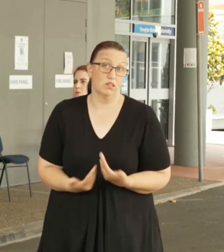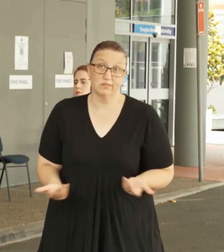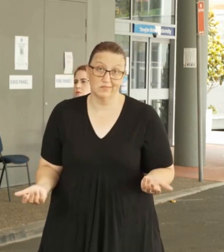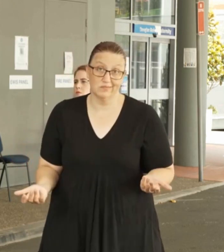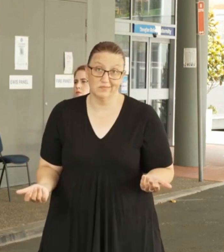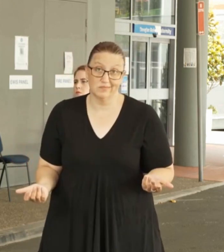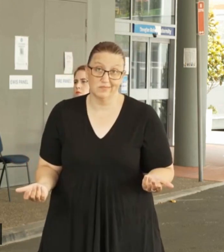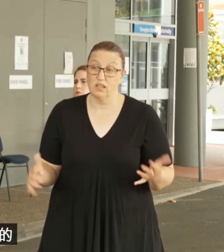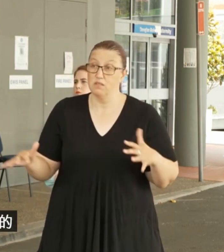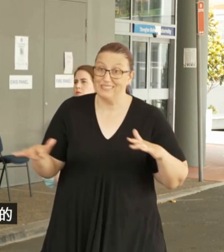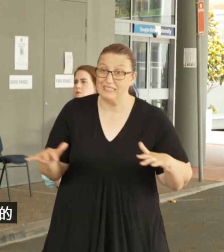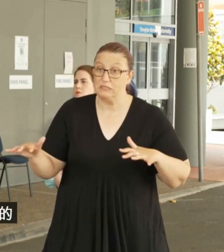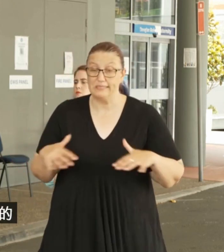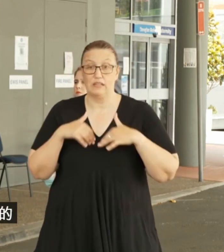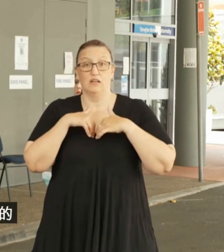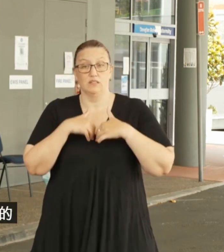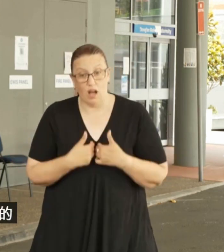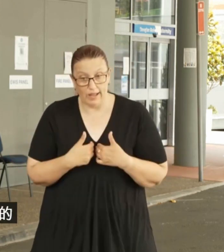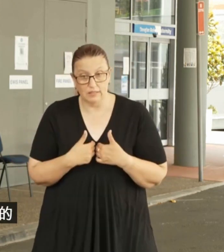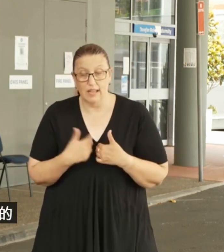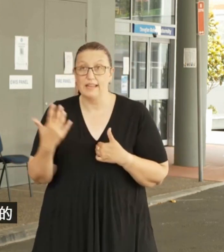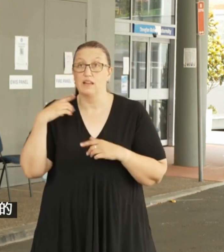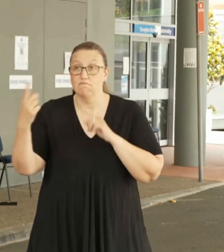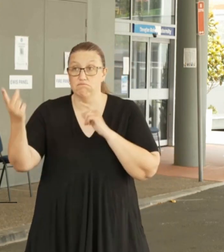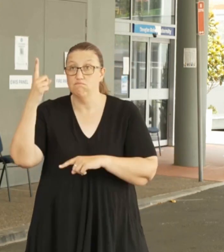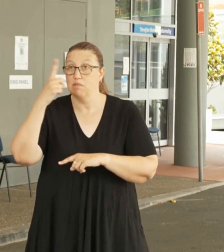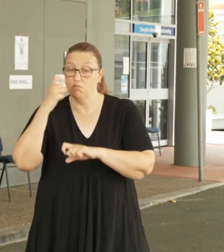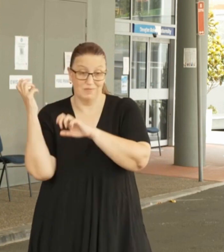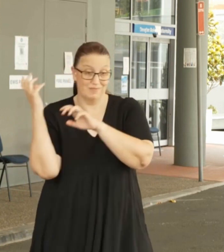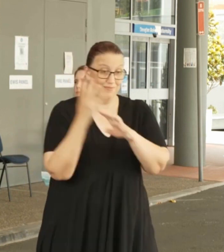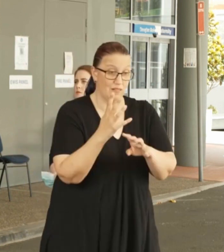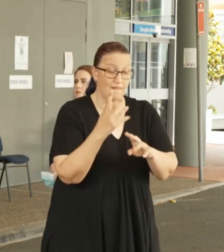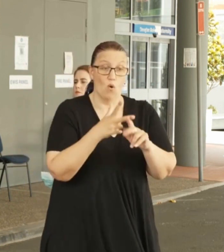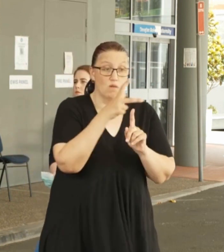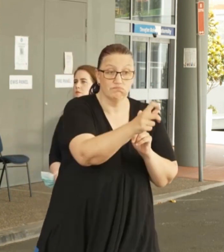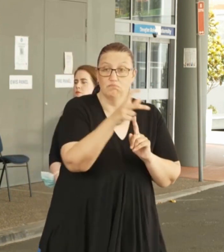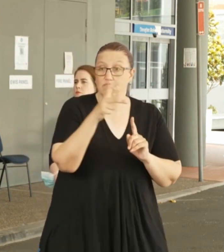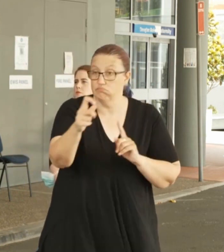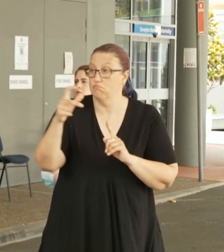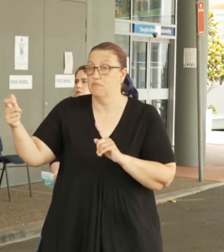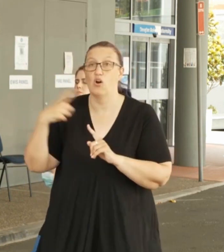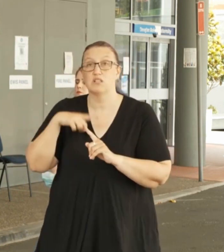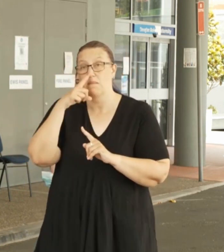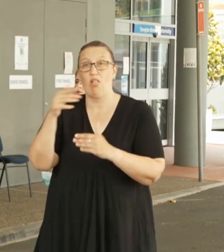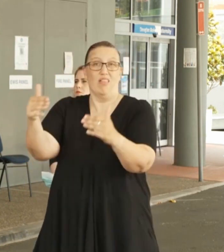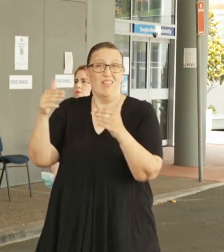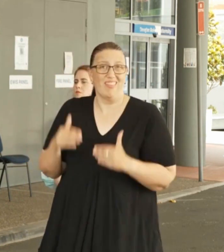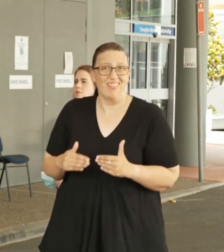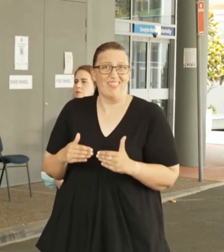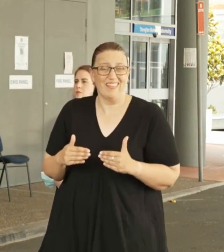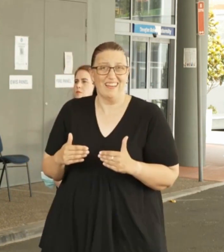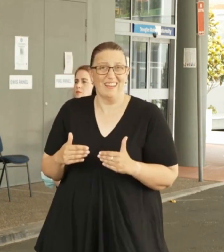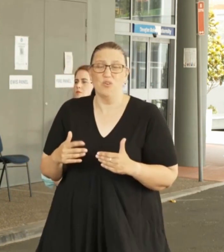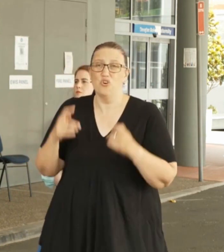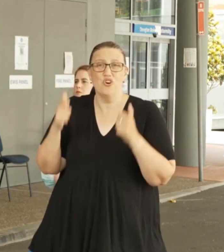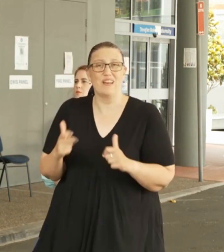in greater numbers, because we'll have a lot more people that would then be available and ready for vaccinations. But that's a challenge that I would like